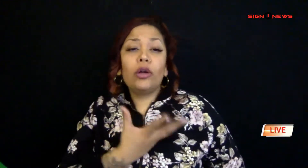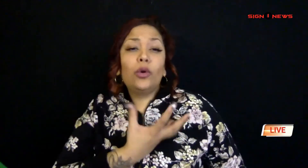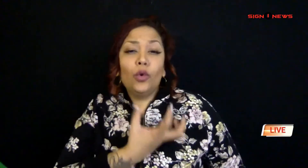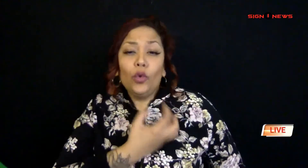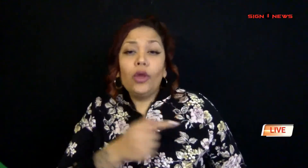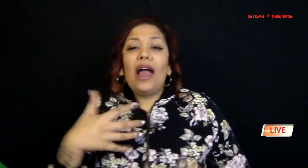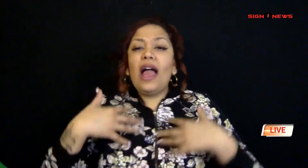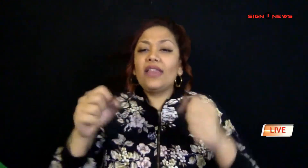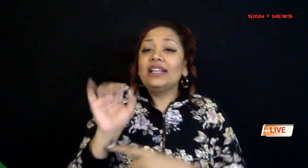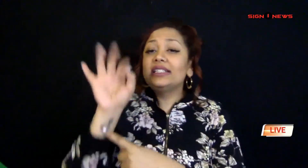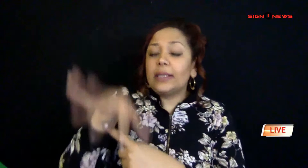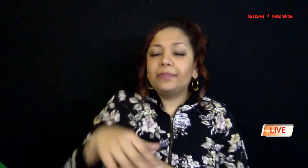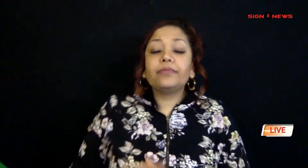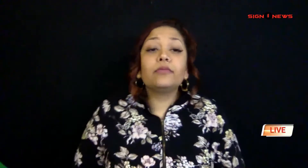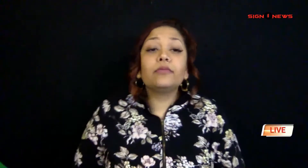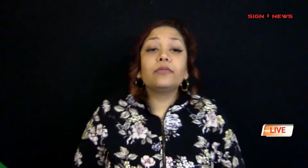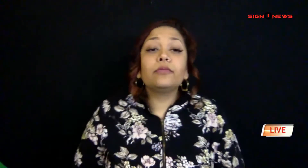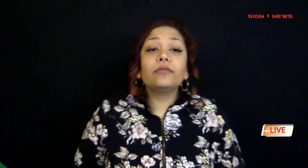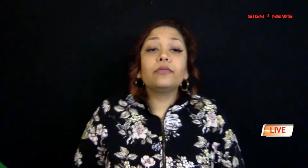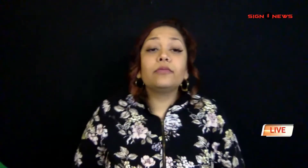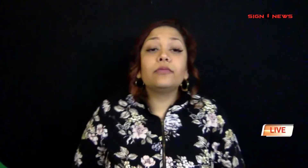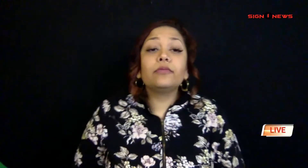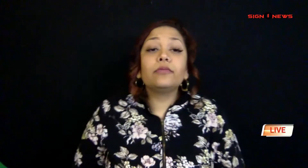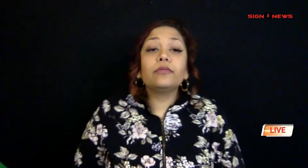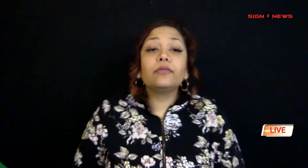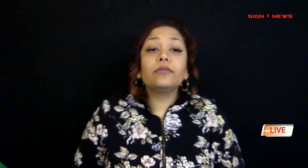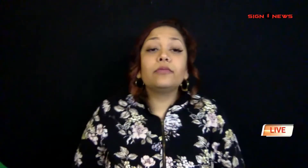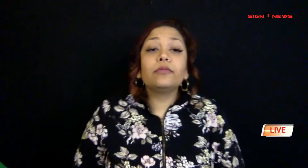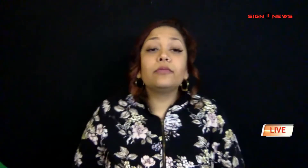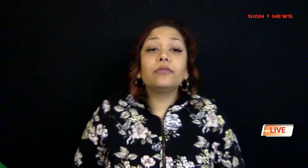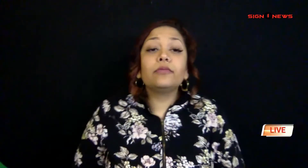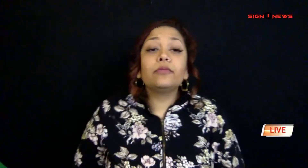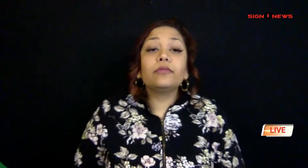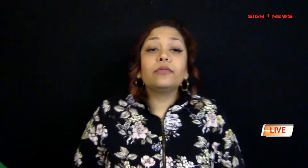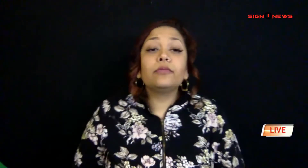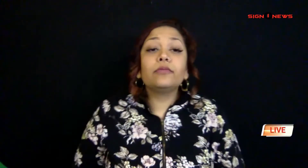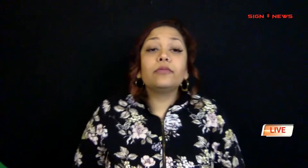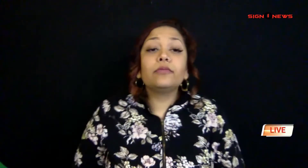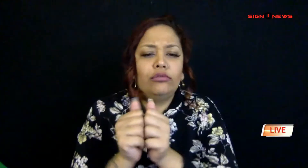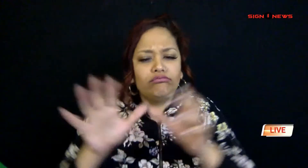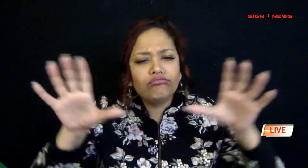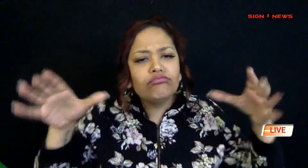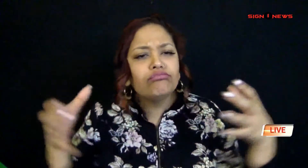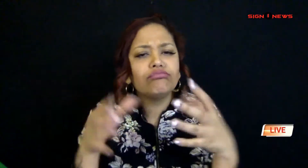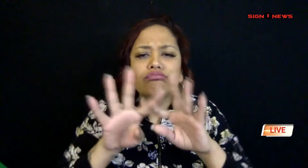into the show. So this week's heart health tip is